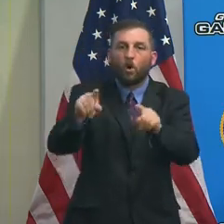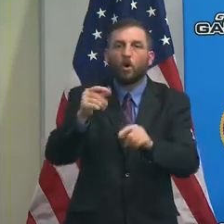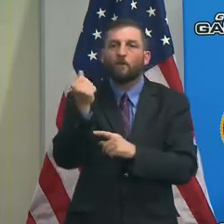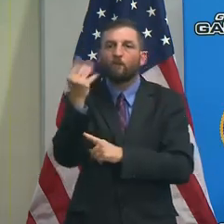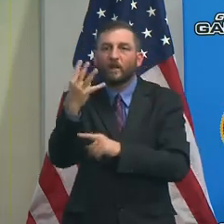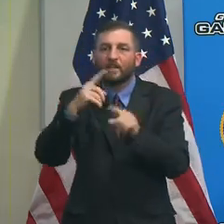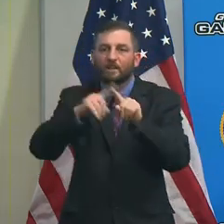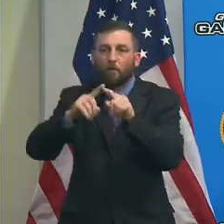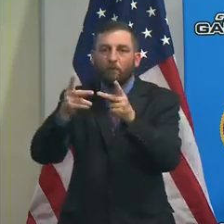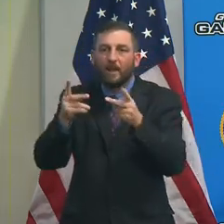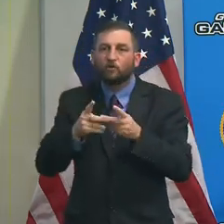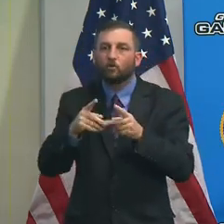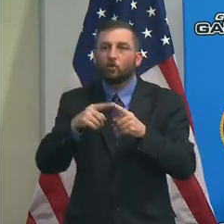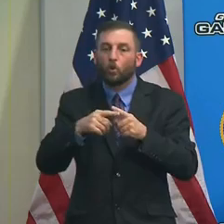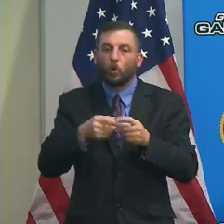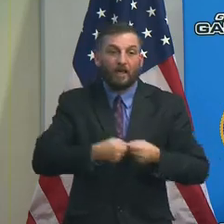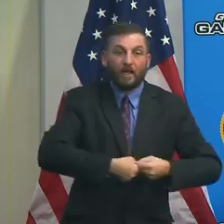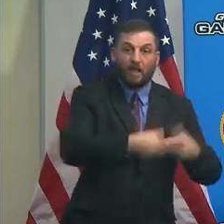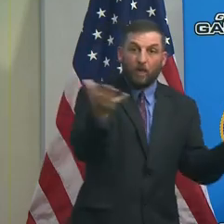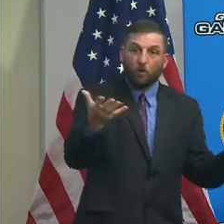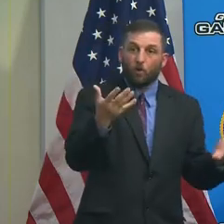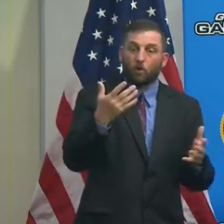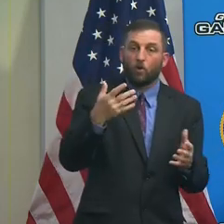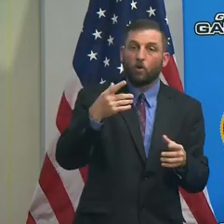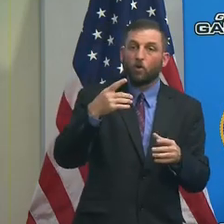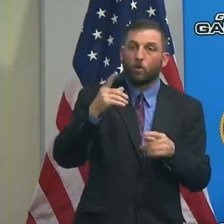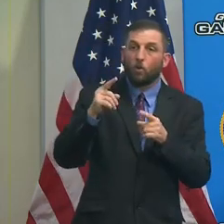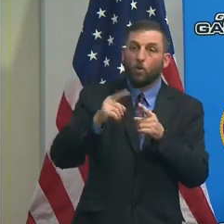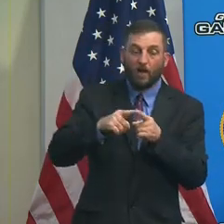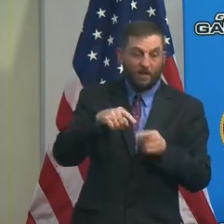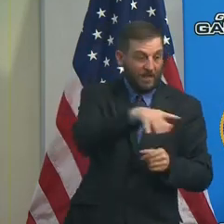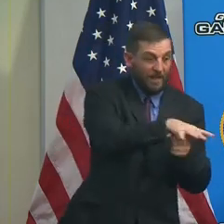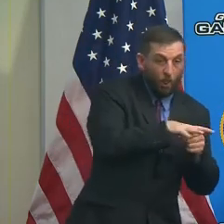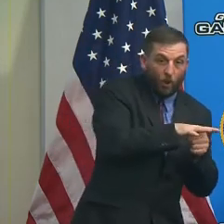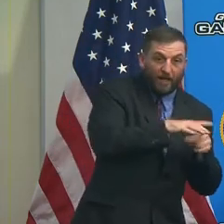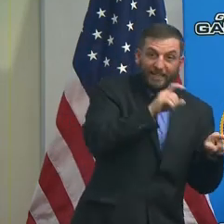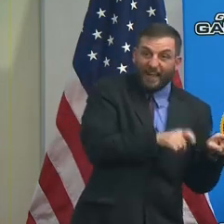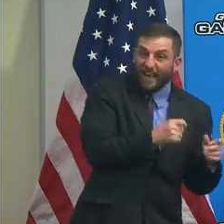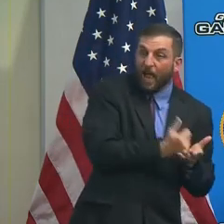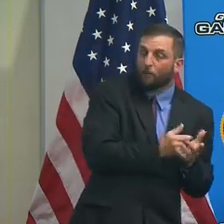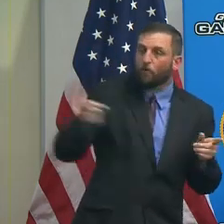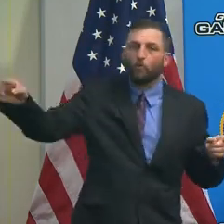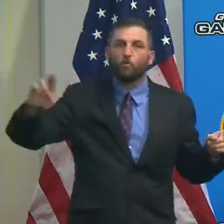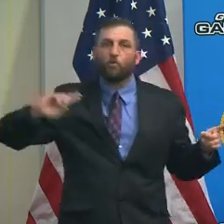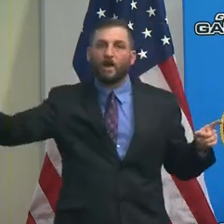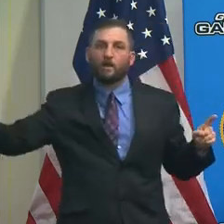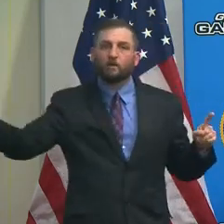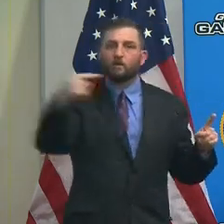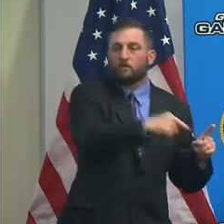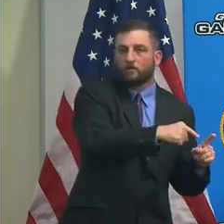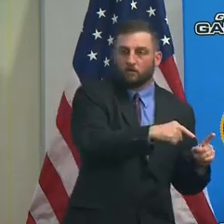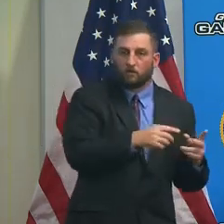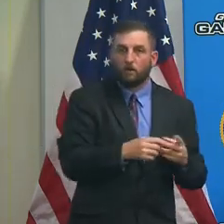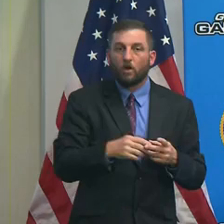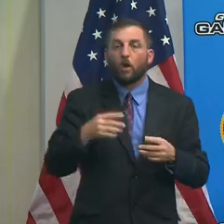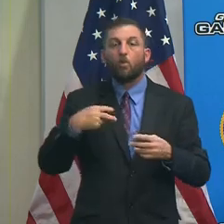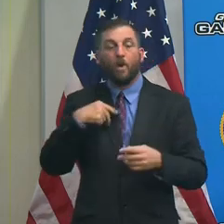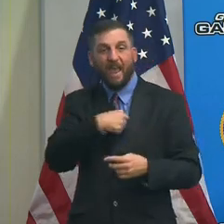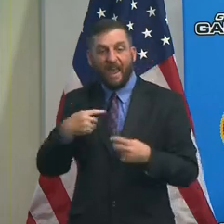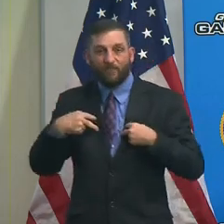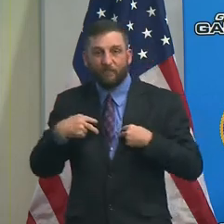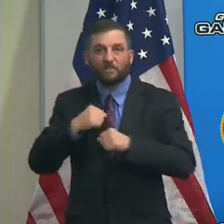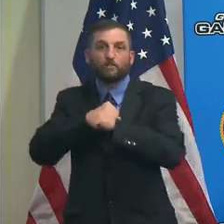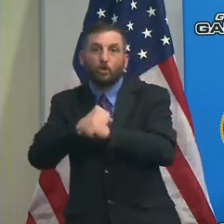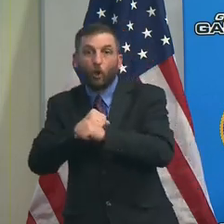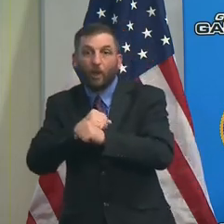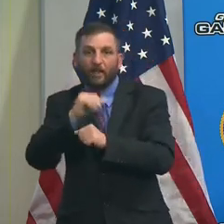as early as tomorrow, as soon as local government asks for that assistance. We're providing security at fixed